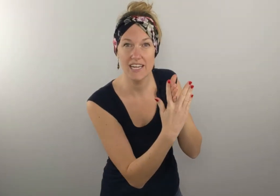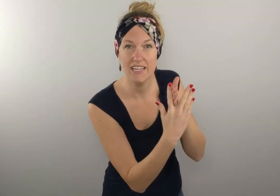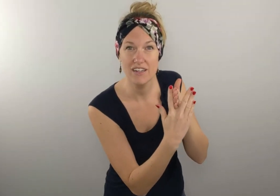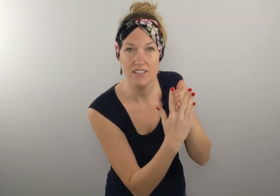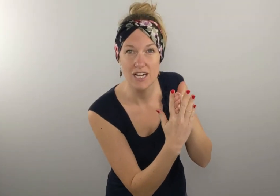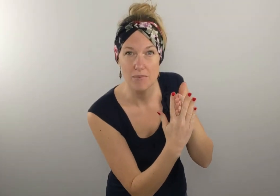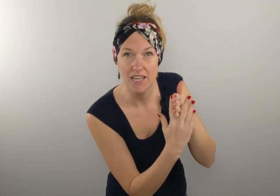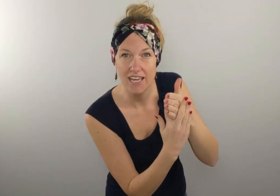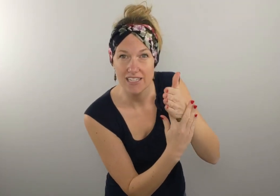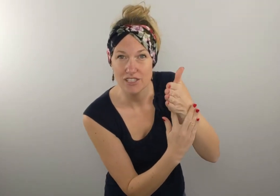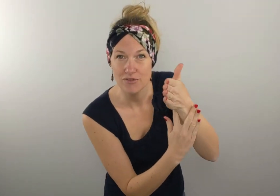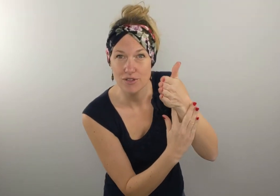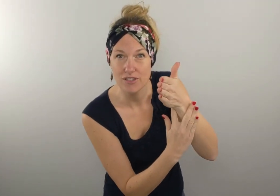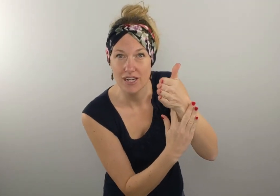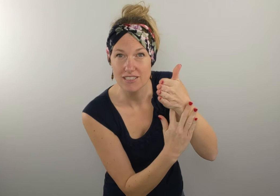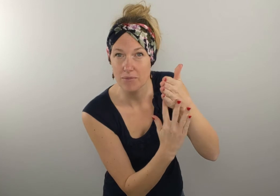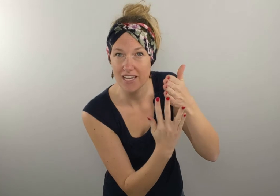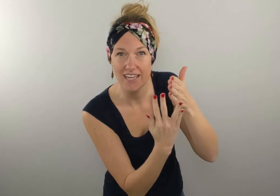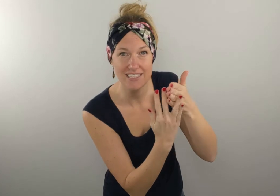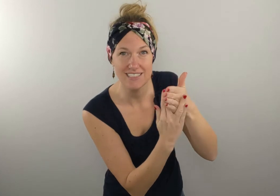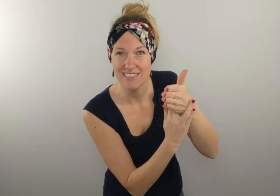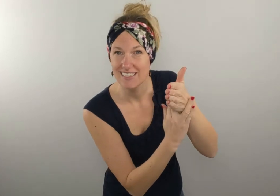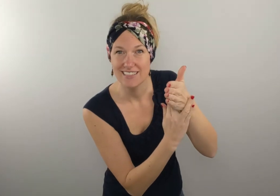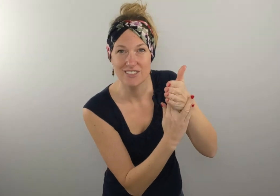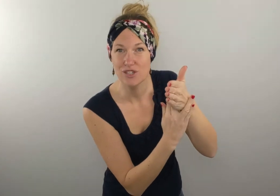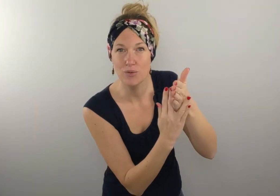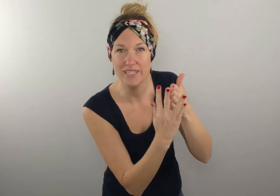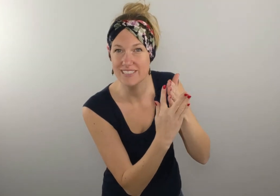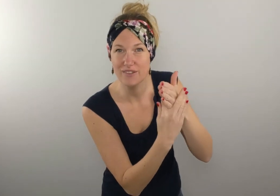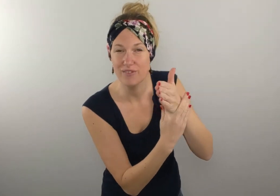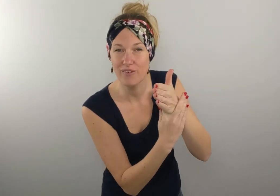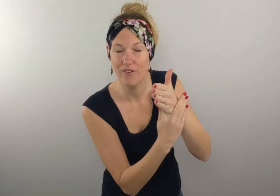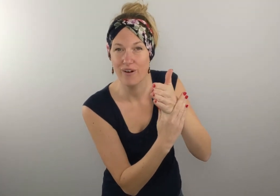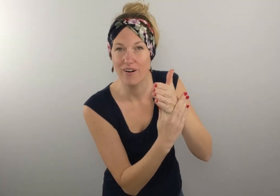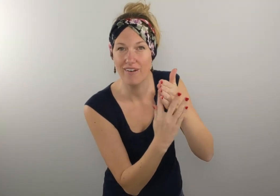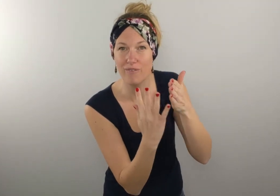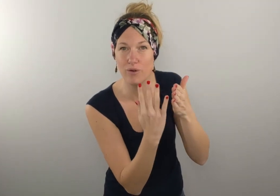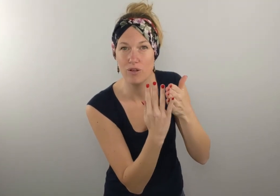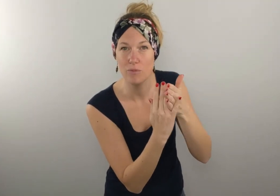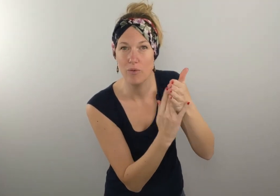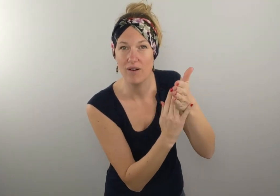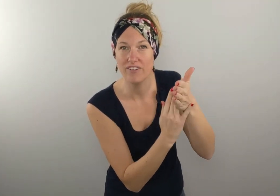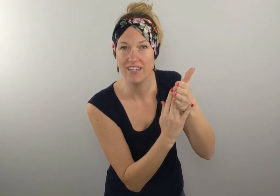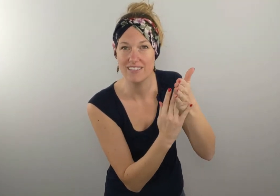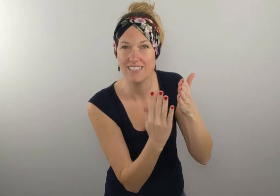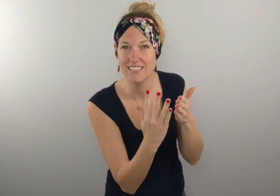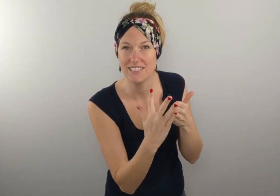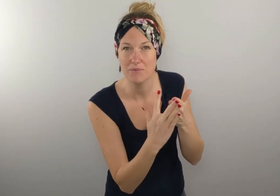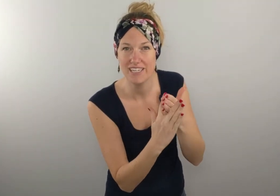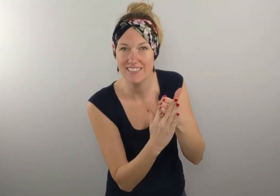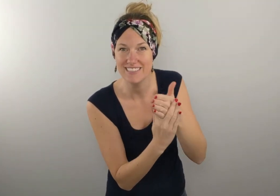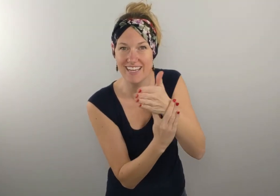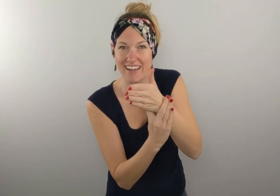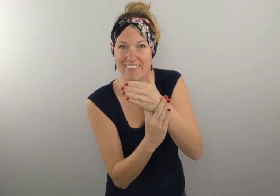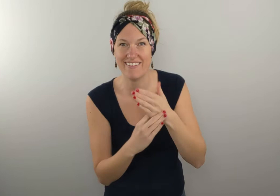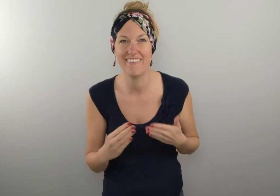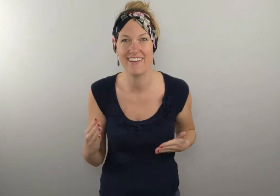your dominant hand through your non-dominant hand. There's no reason or rule about what fingers it needs to be. Just cut it through,